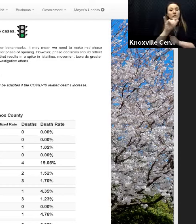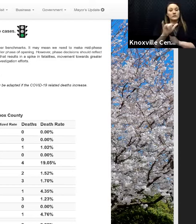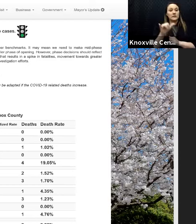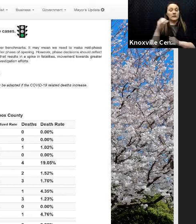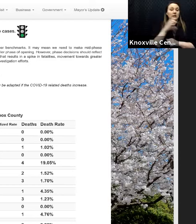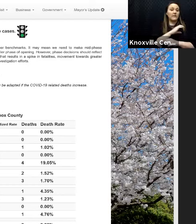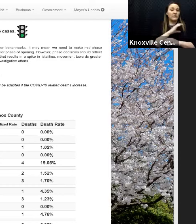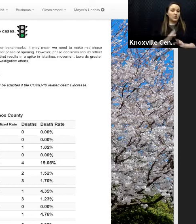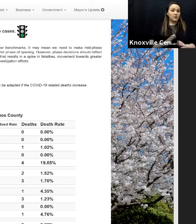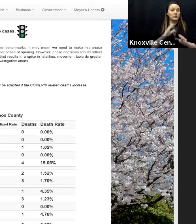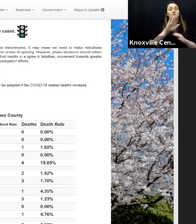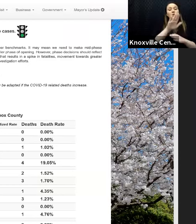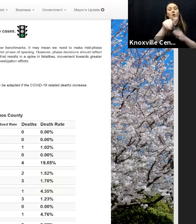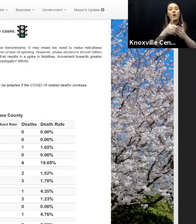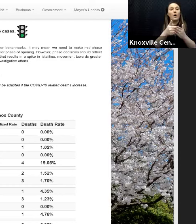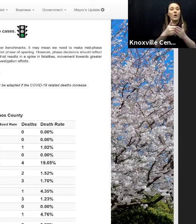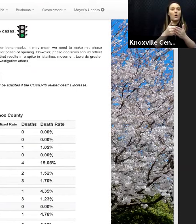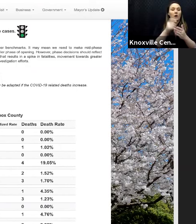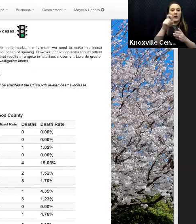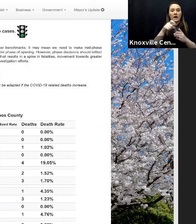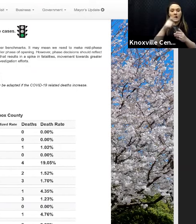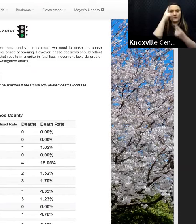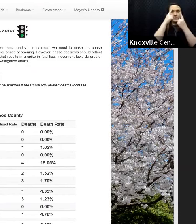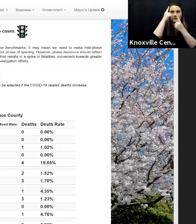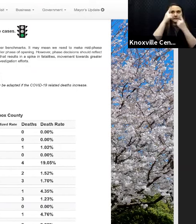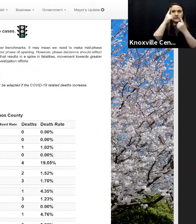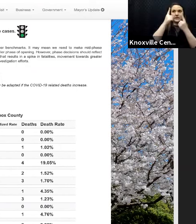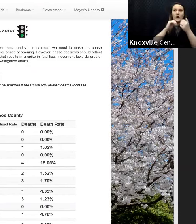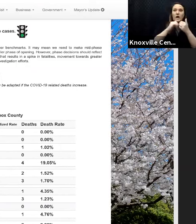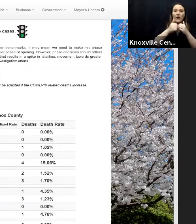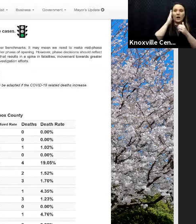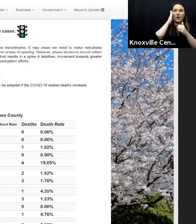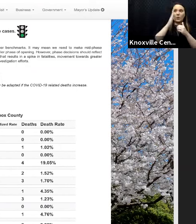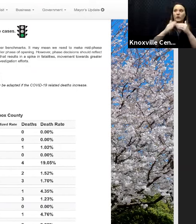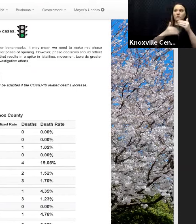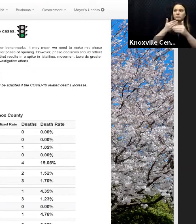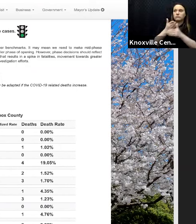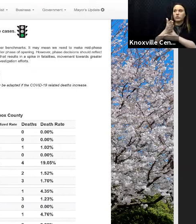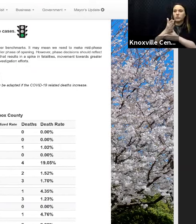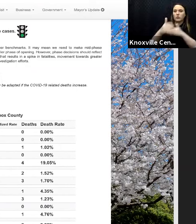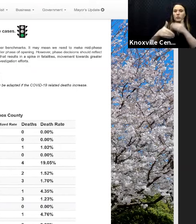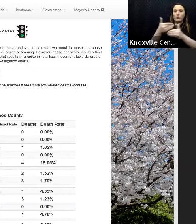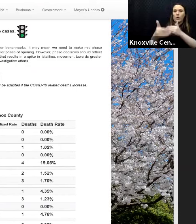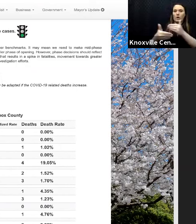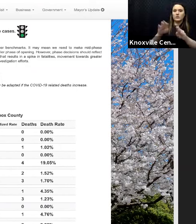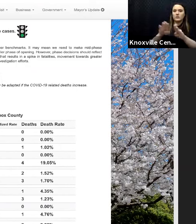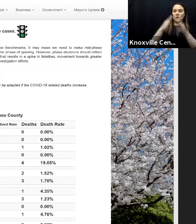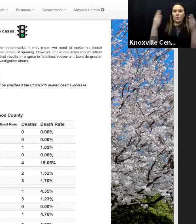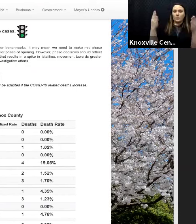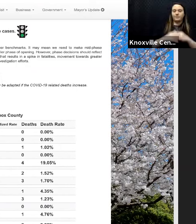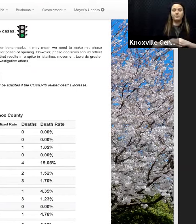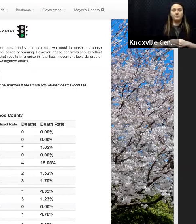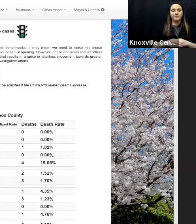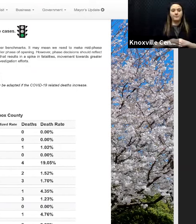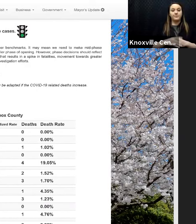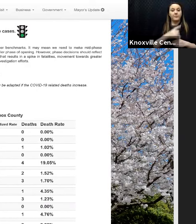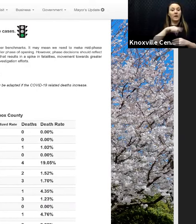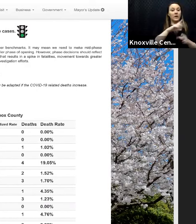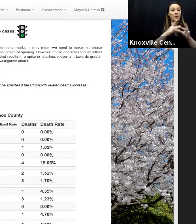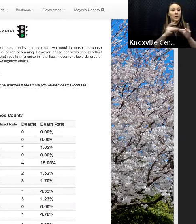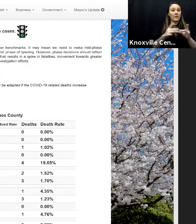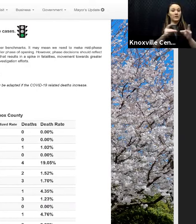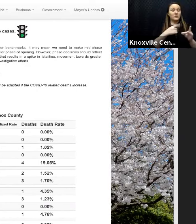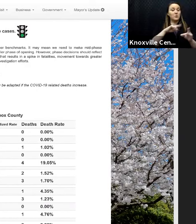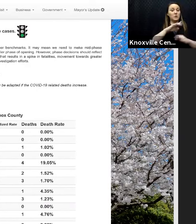of these factors must be considered when determining when and how we'll proceed through the reopening process. As we mentioned, we are pleased